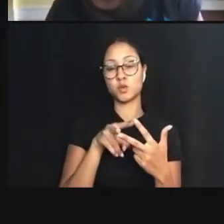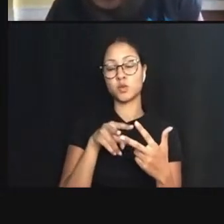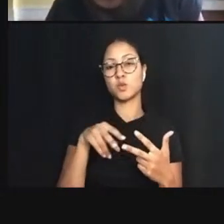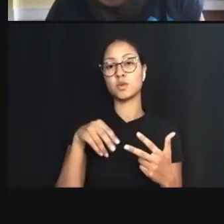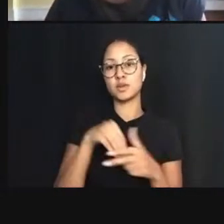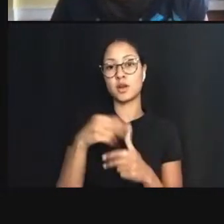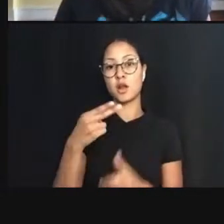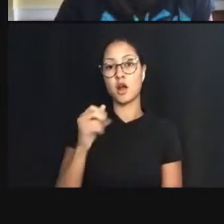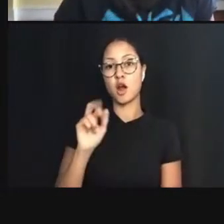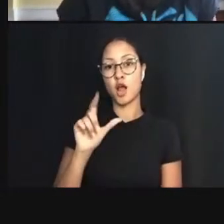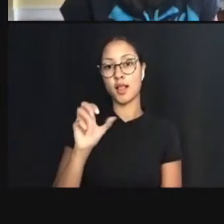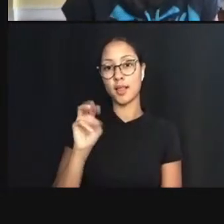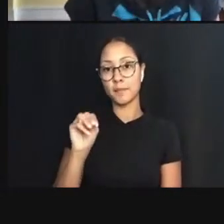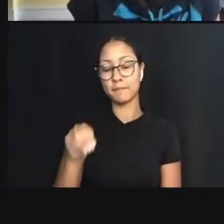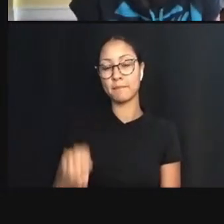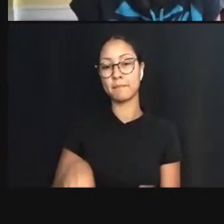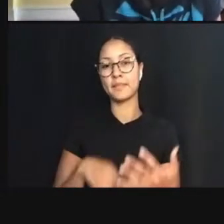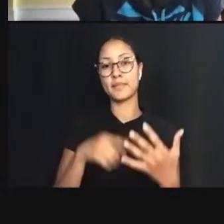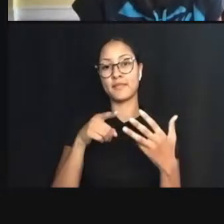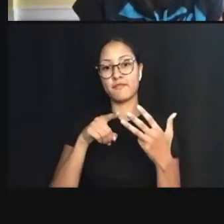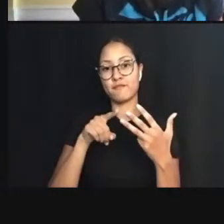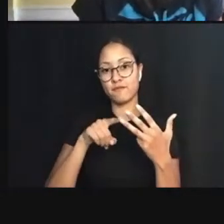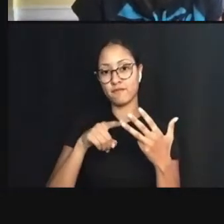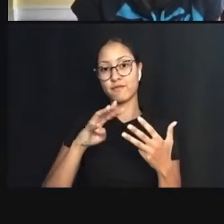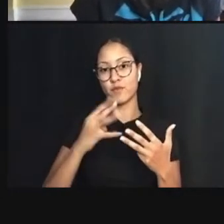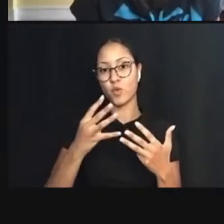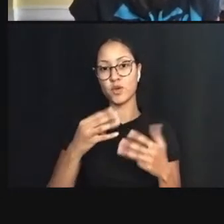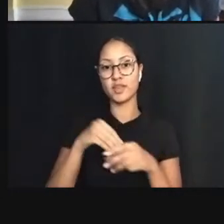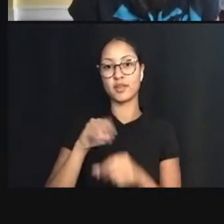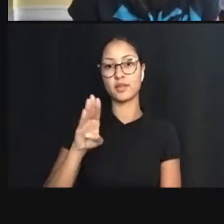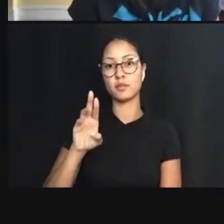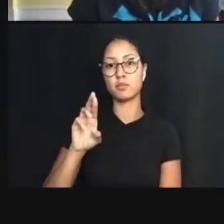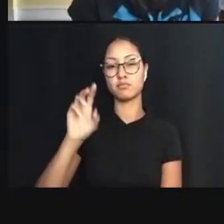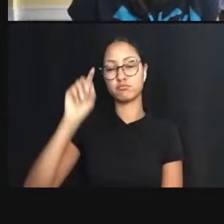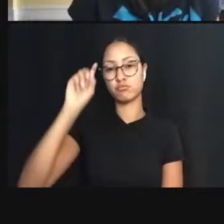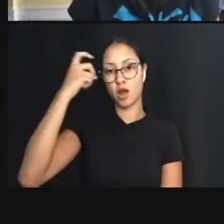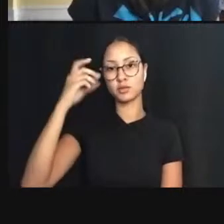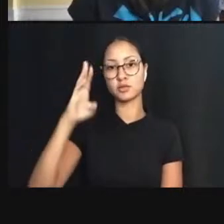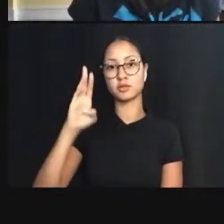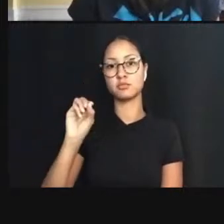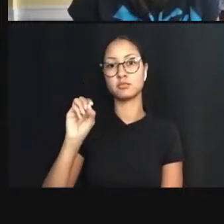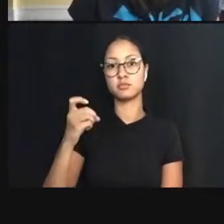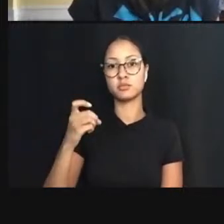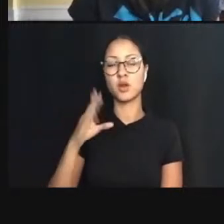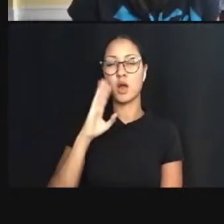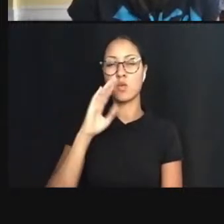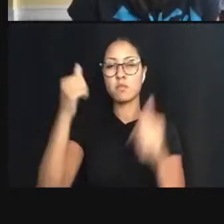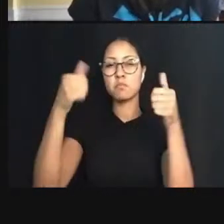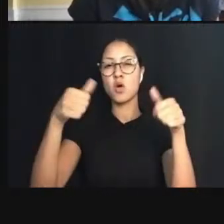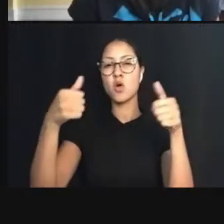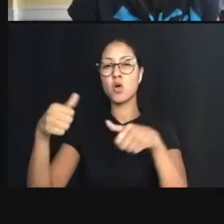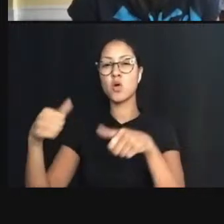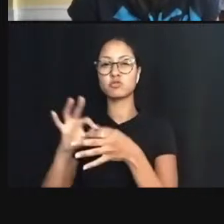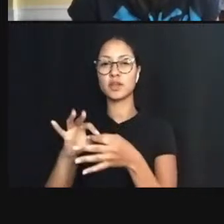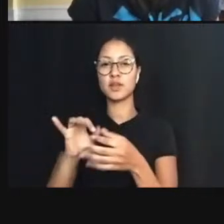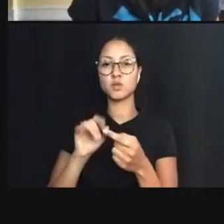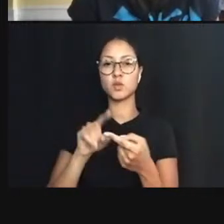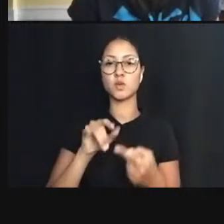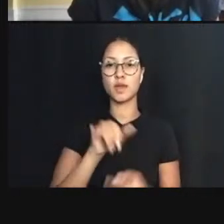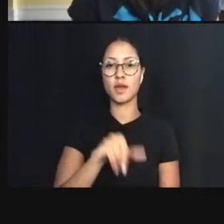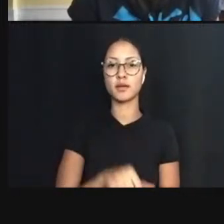July. And they'll be postings about it. Thank you. Yes, post things about it. And we will too. Just let Black Dance Stories